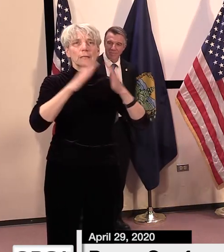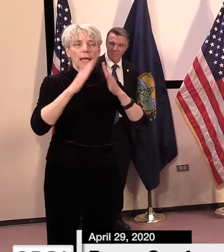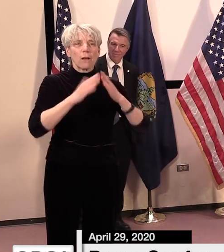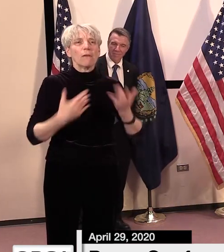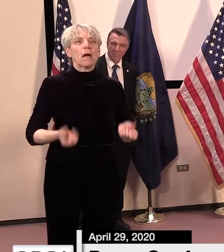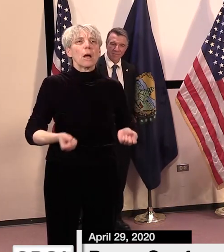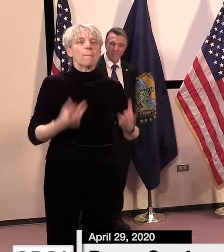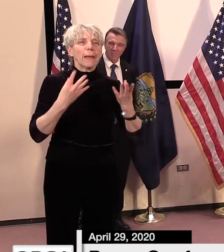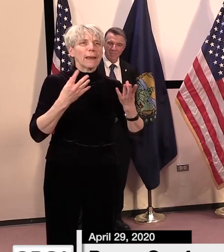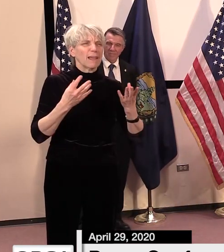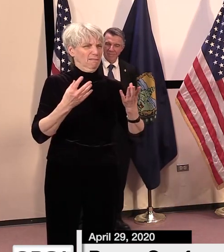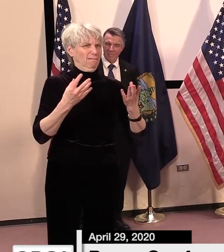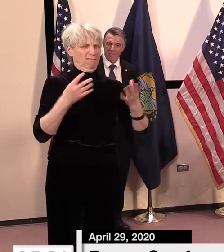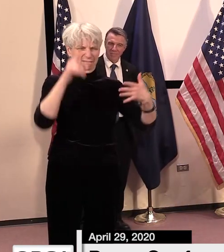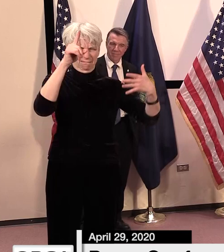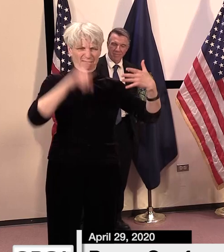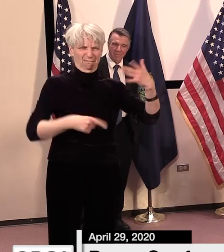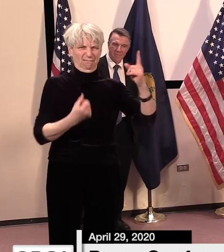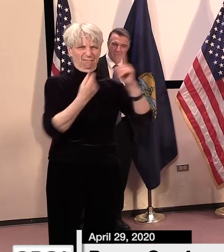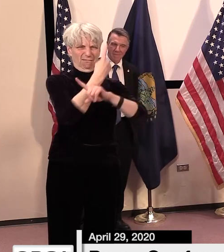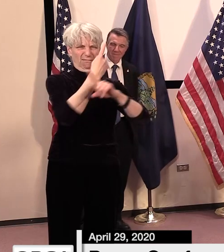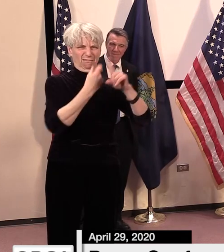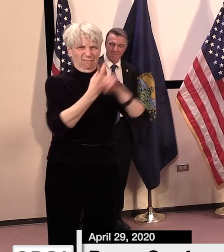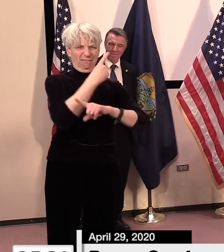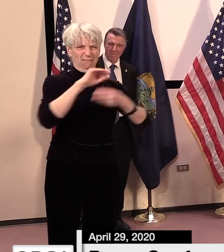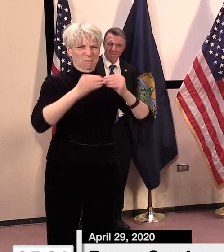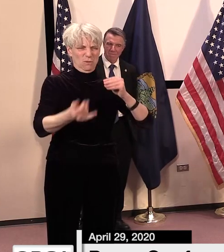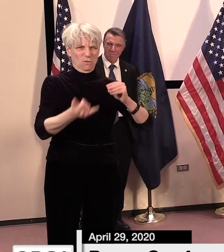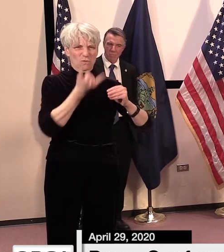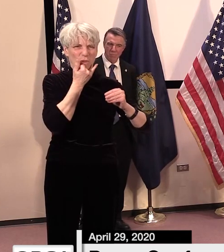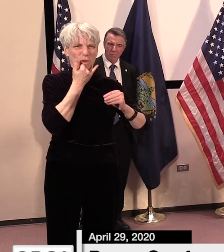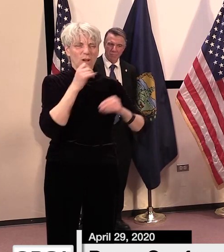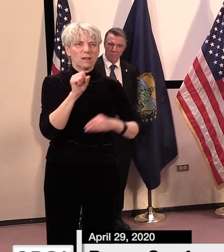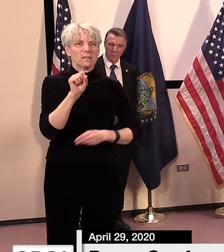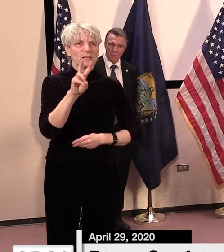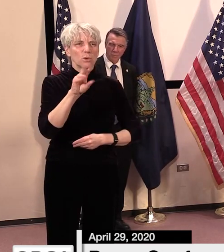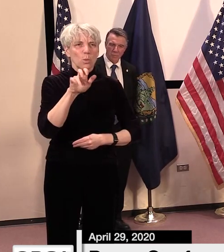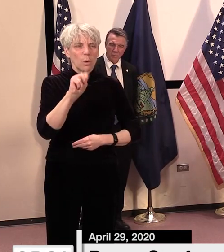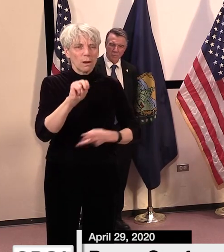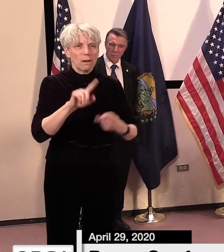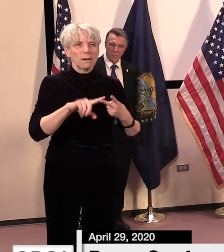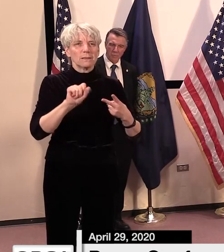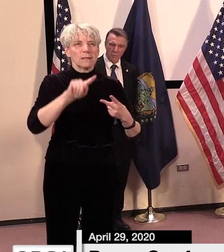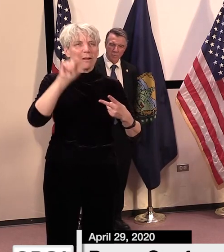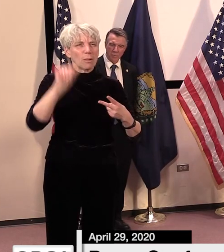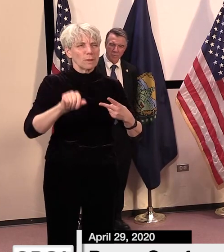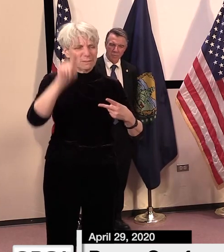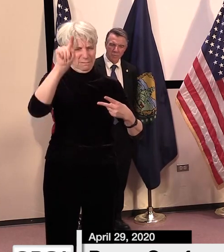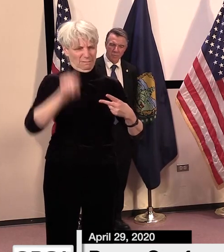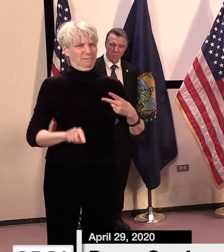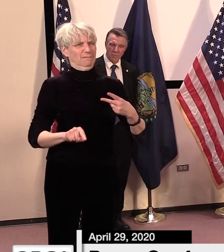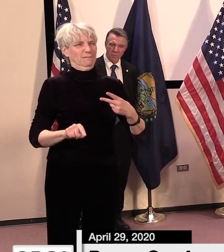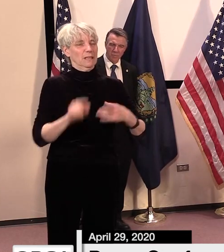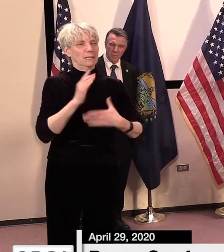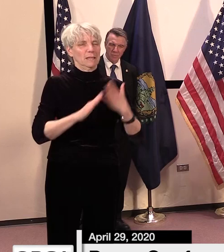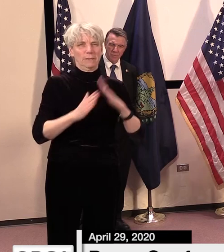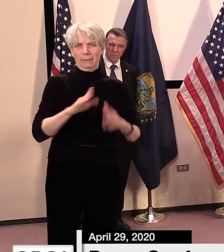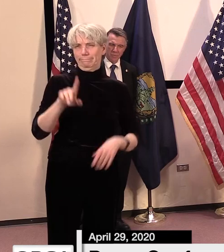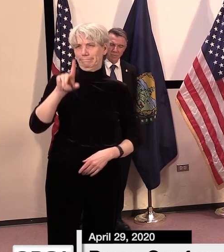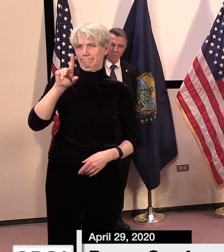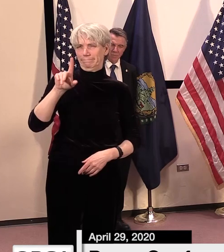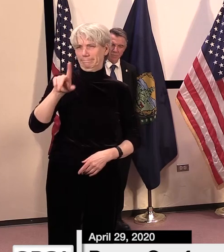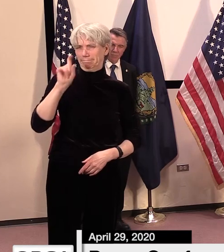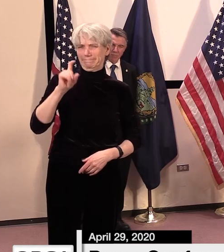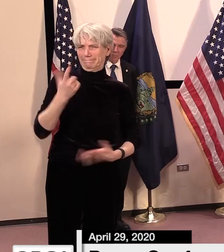only in Swanton and St. Albans, but we're starting to hear from other towns that don't believe the 0 to 6 category used by the state.